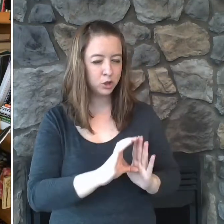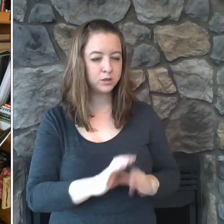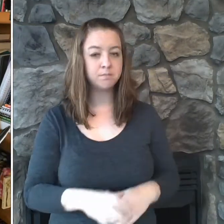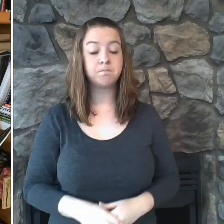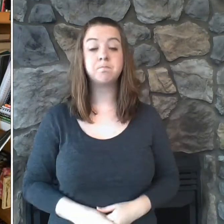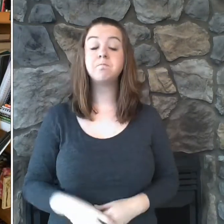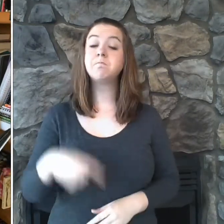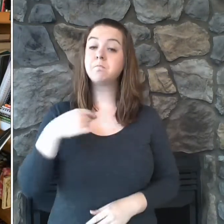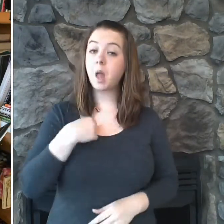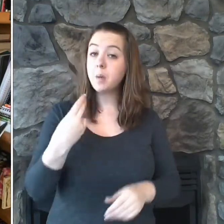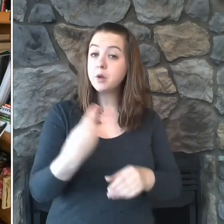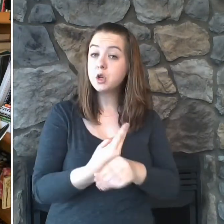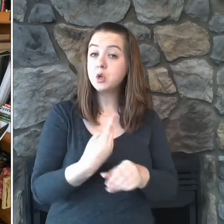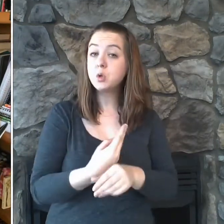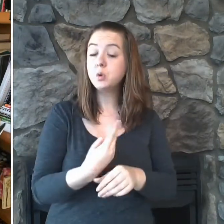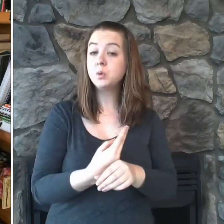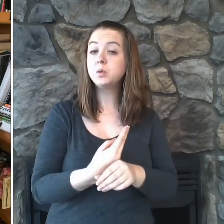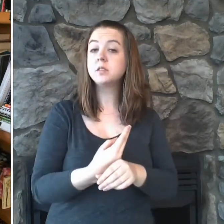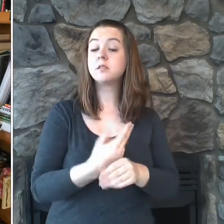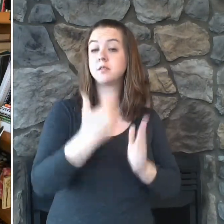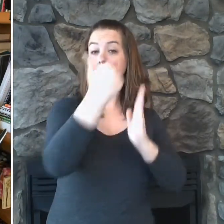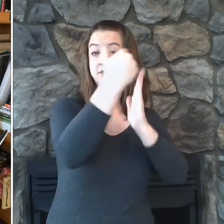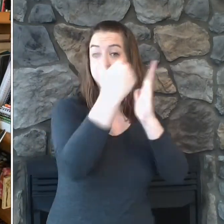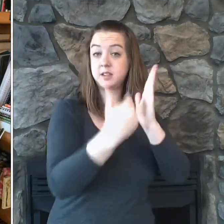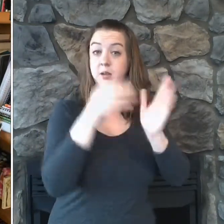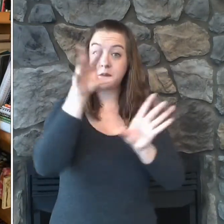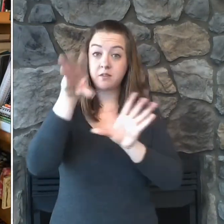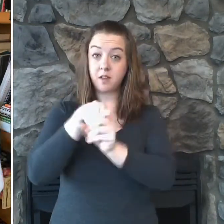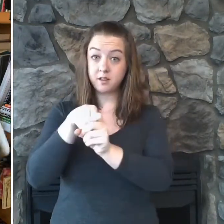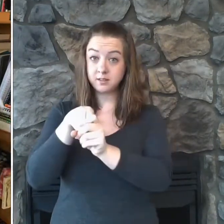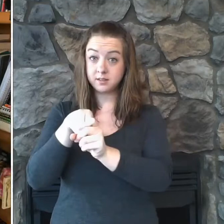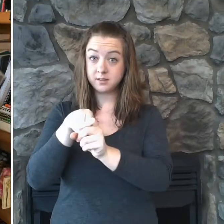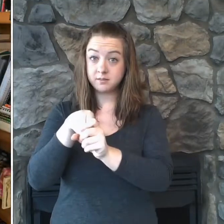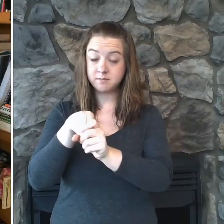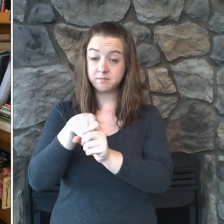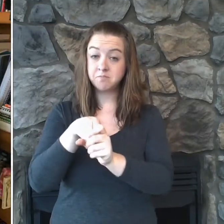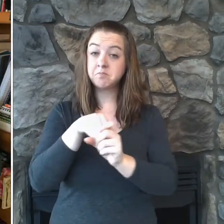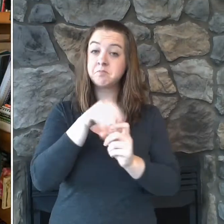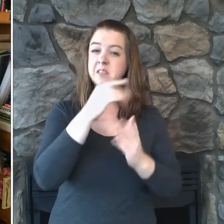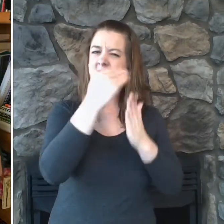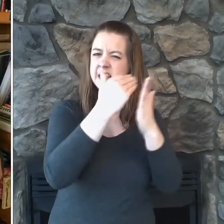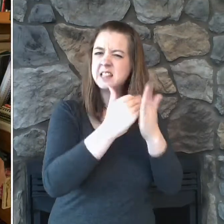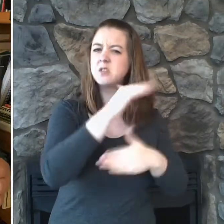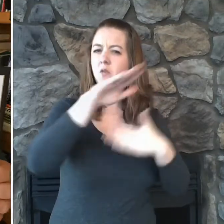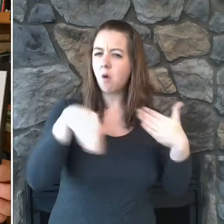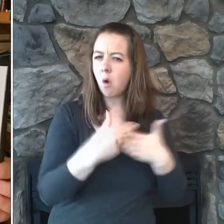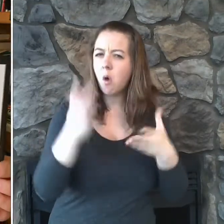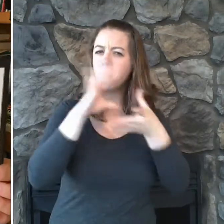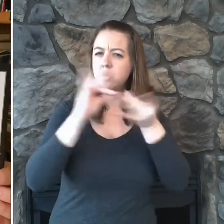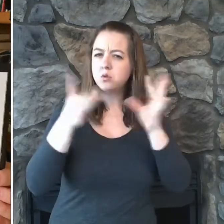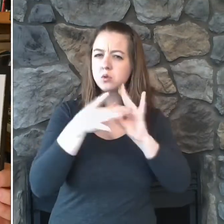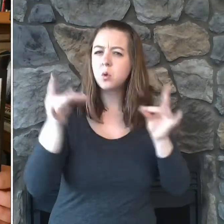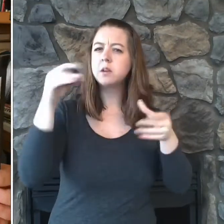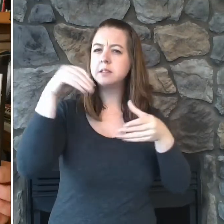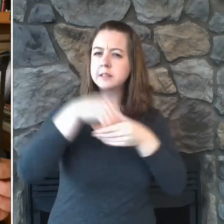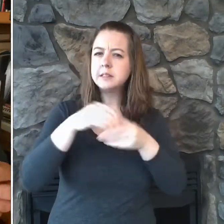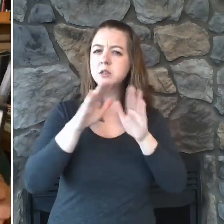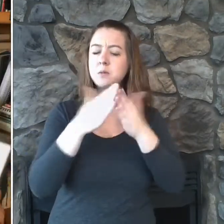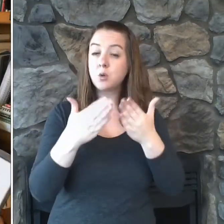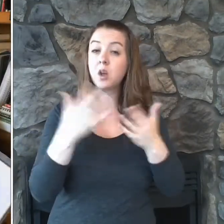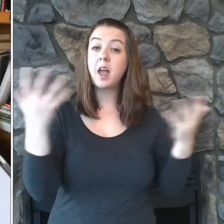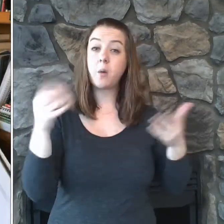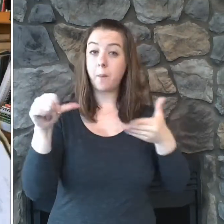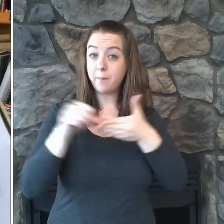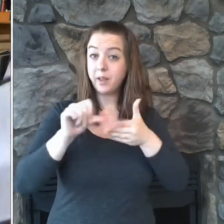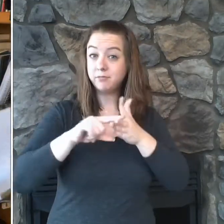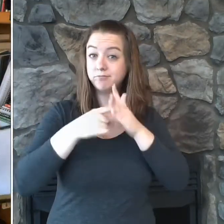And I'm going to use something called the table of contents, which is a list of all the stories in the book and what